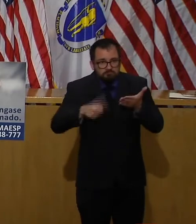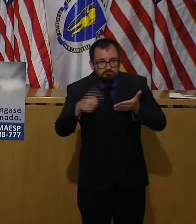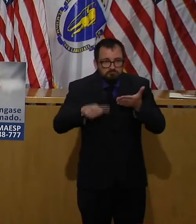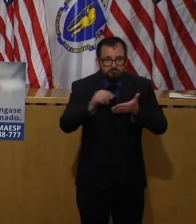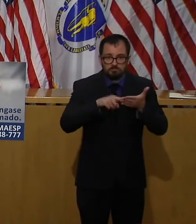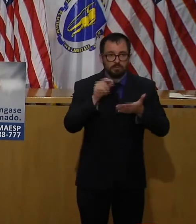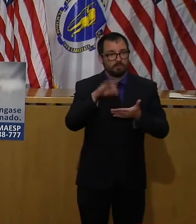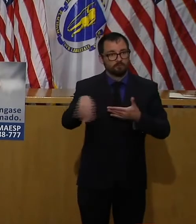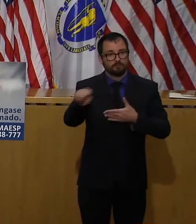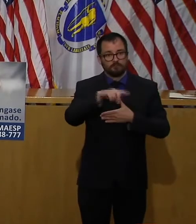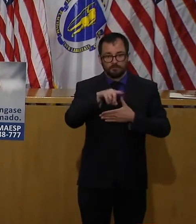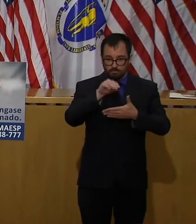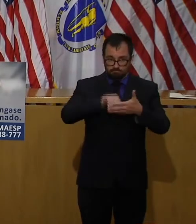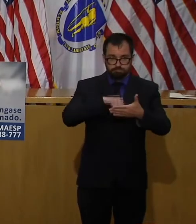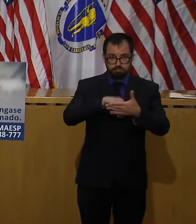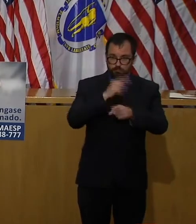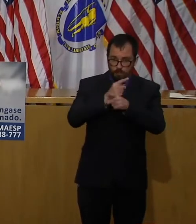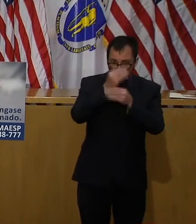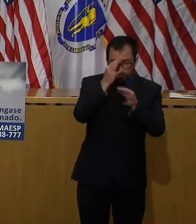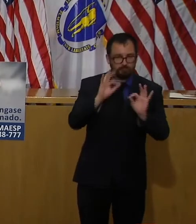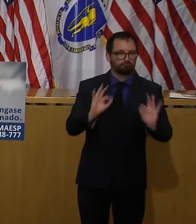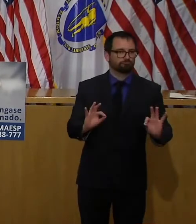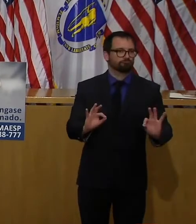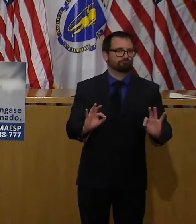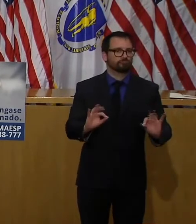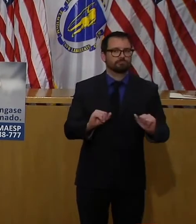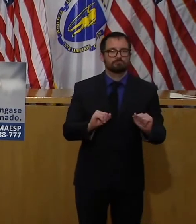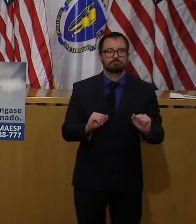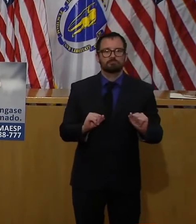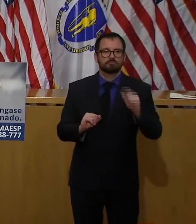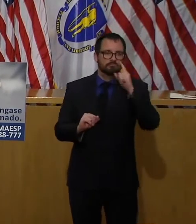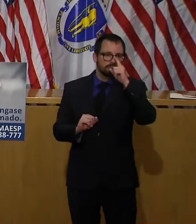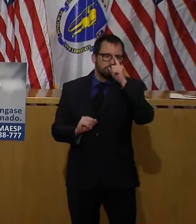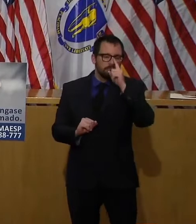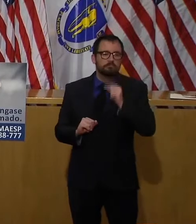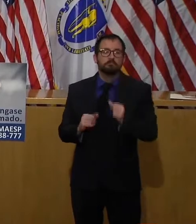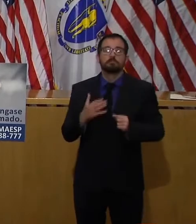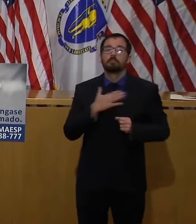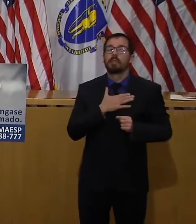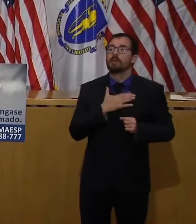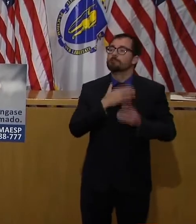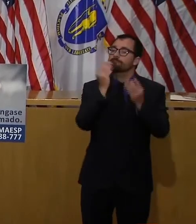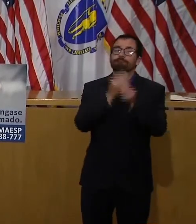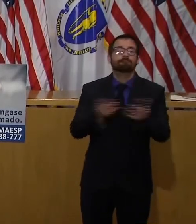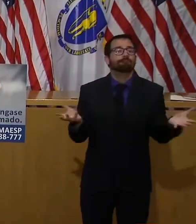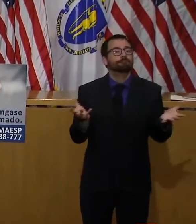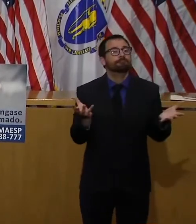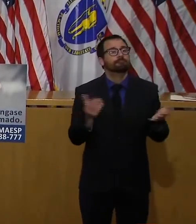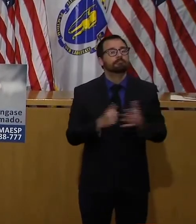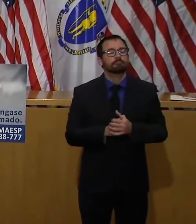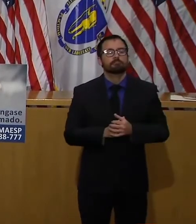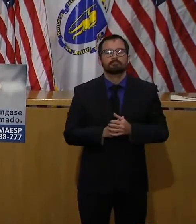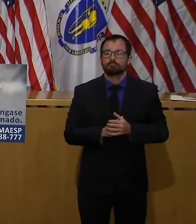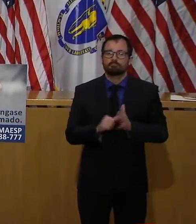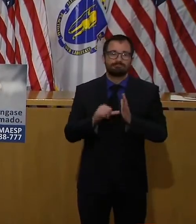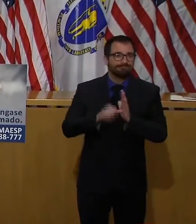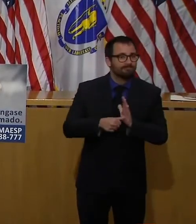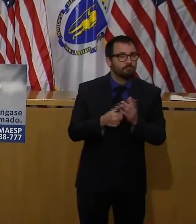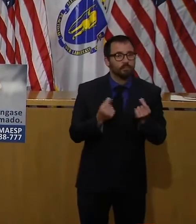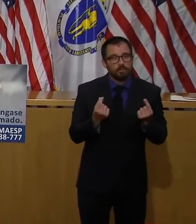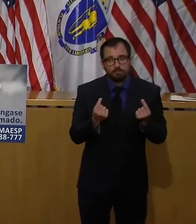And my public service announcement on that one would be the number one reason that a traditional unemployment